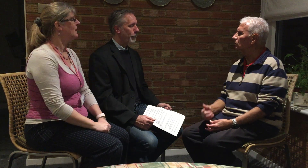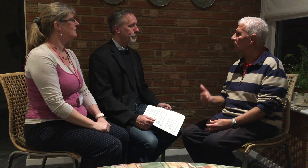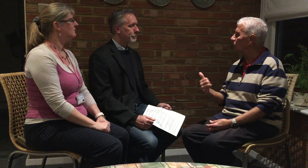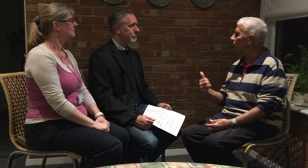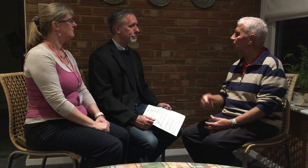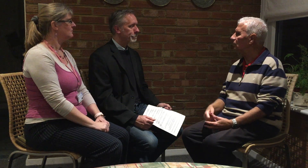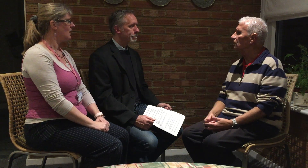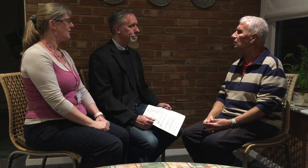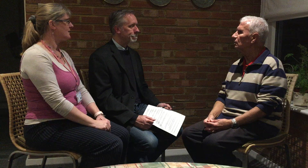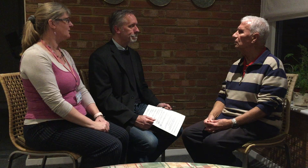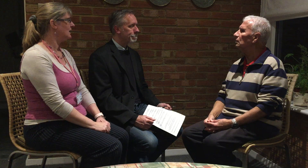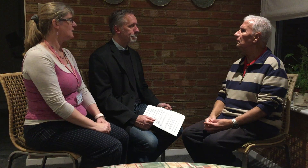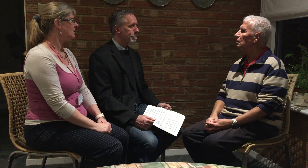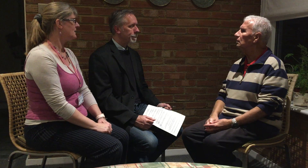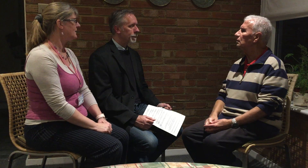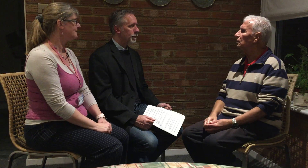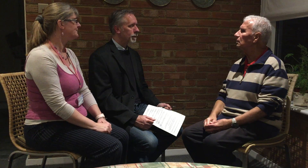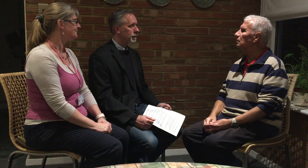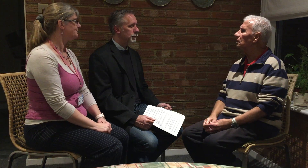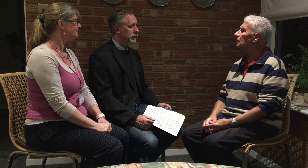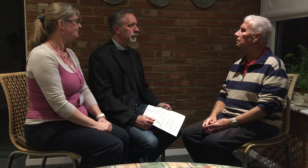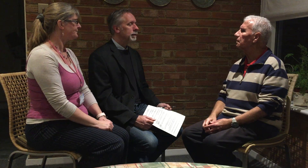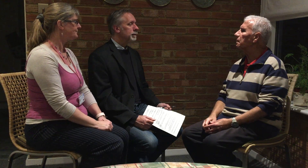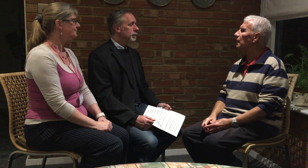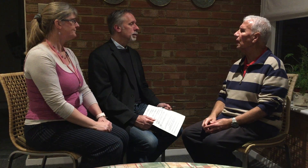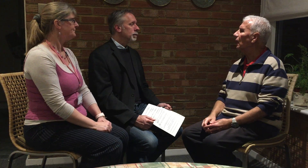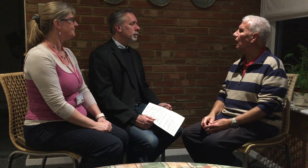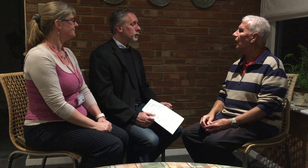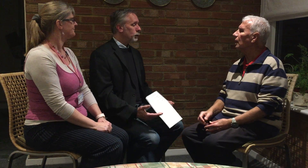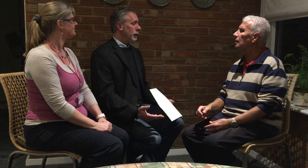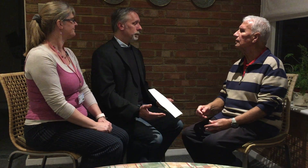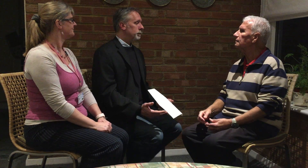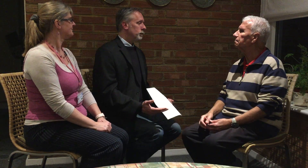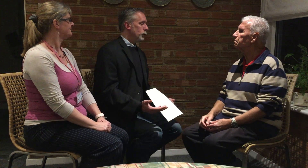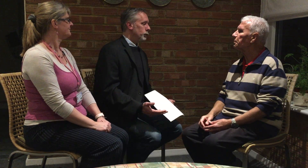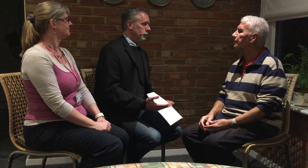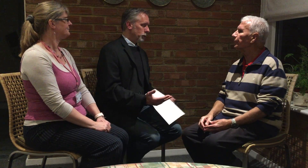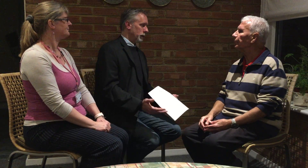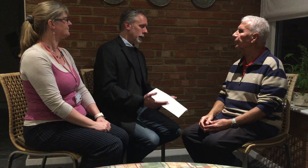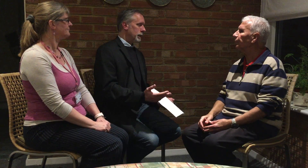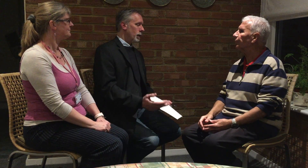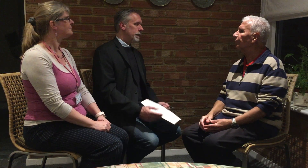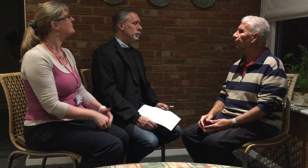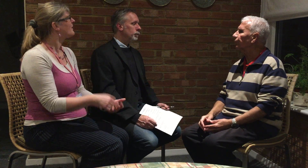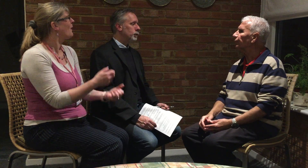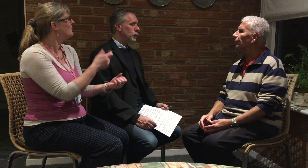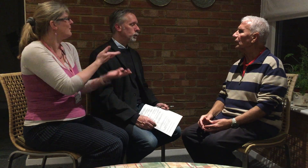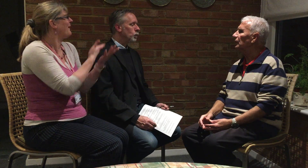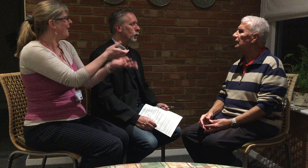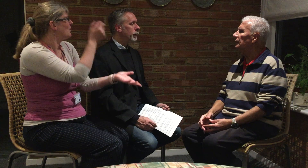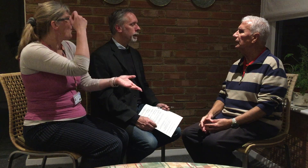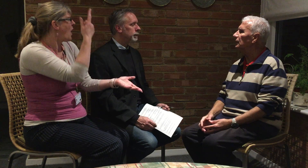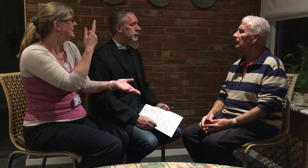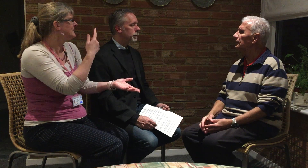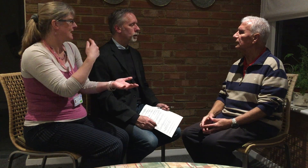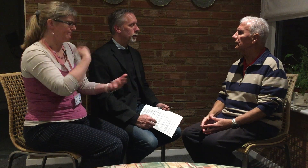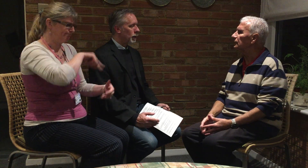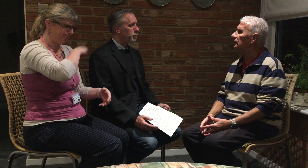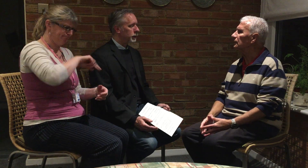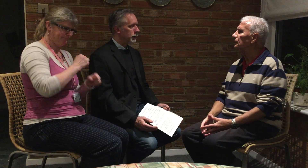Wow, that's really good, isn't it? So, do you get an idea of to what it is that the company